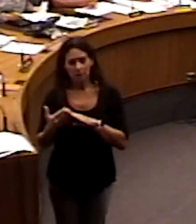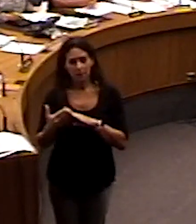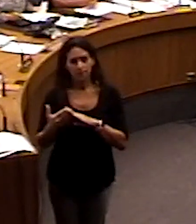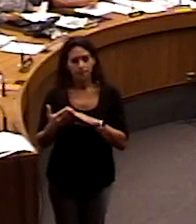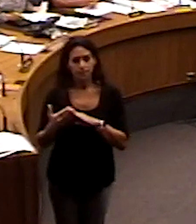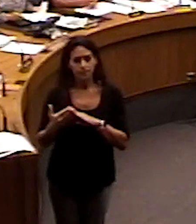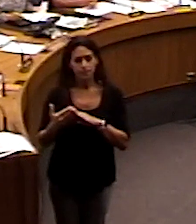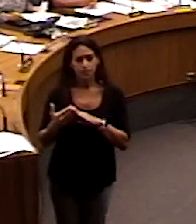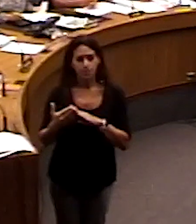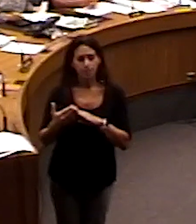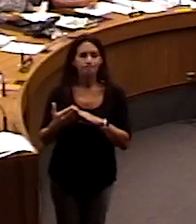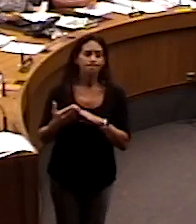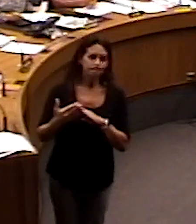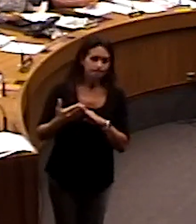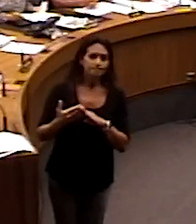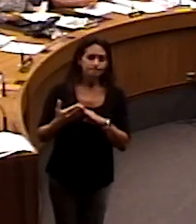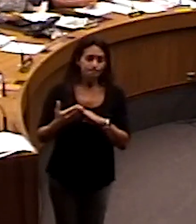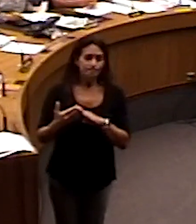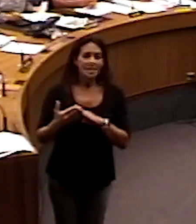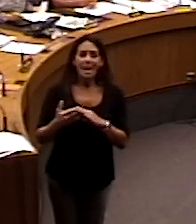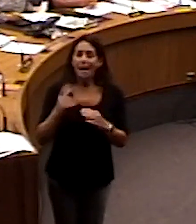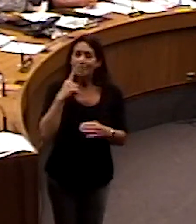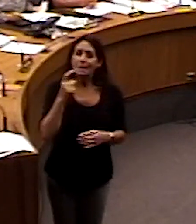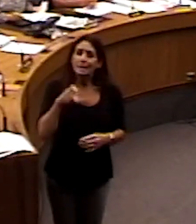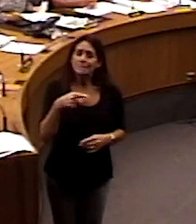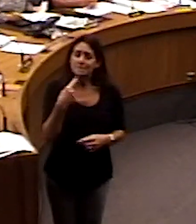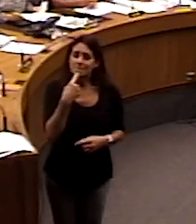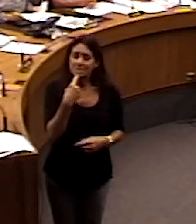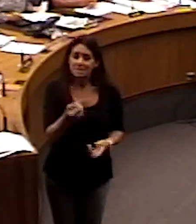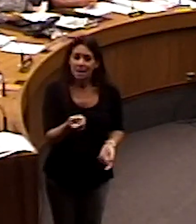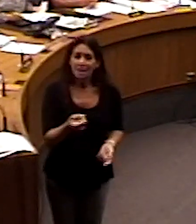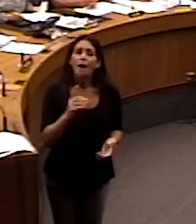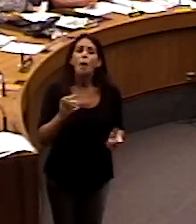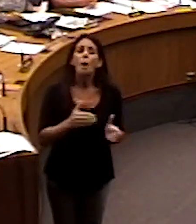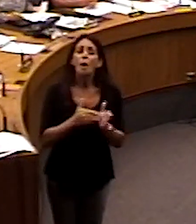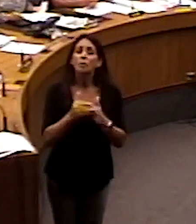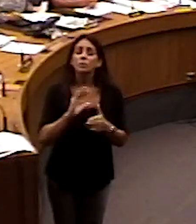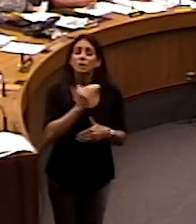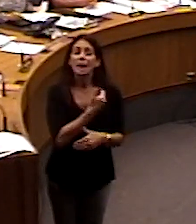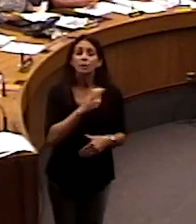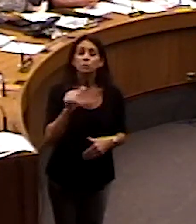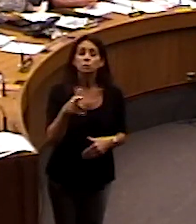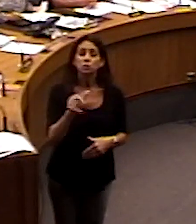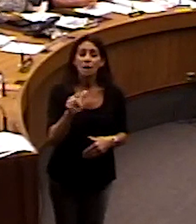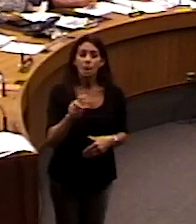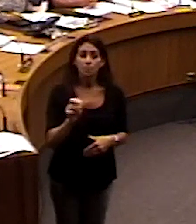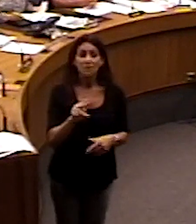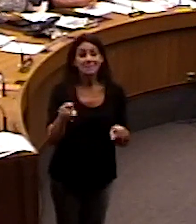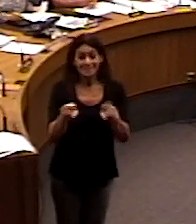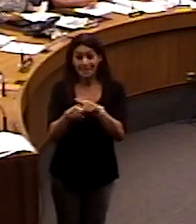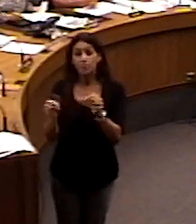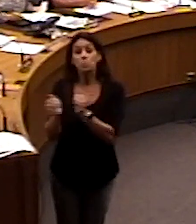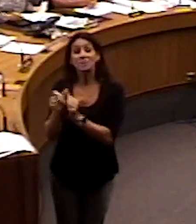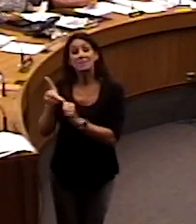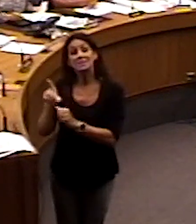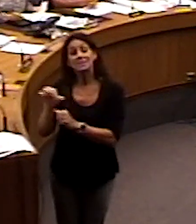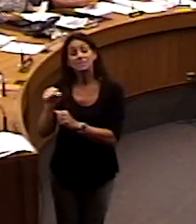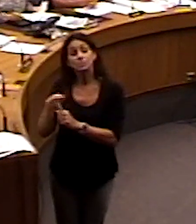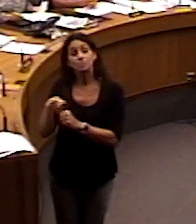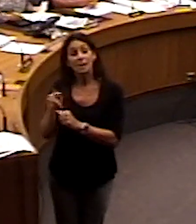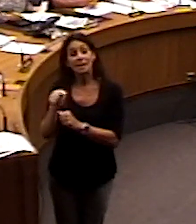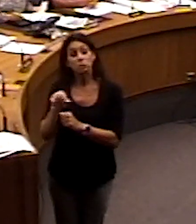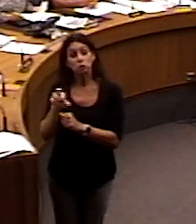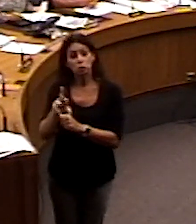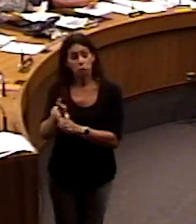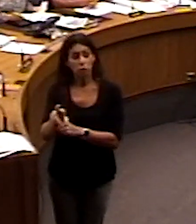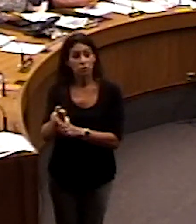And I think it needs to be said that a lot of times our chaplains, once just like our dispatchers when I was here last time, these